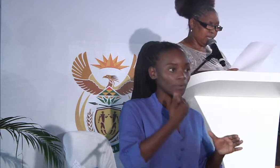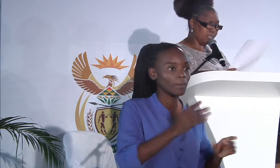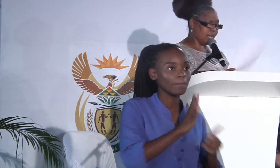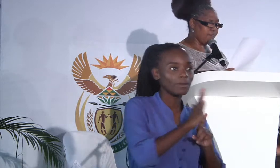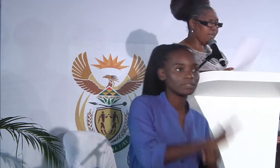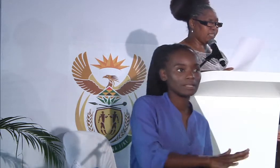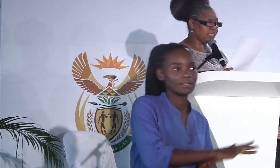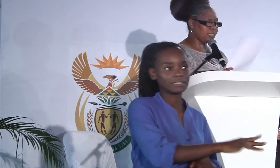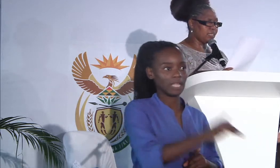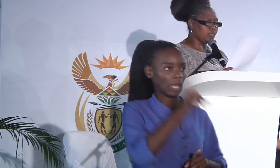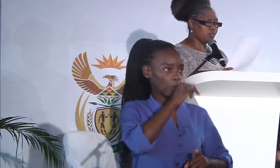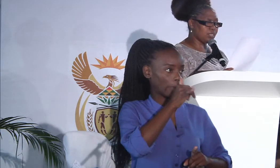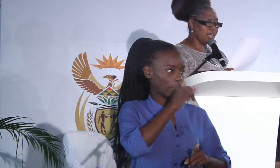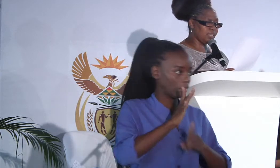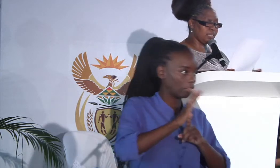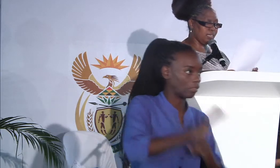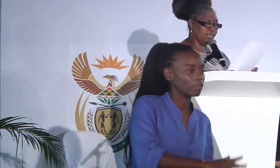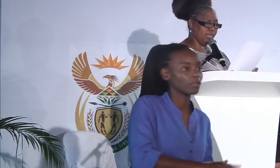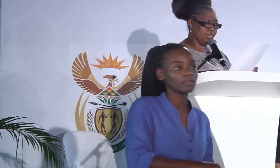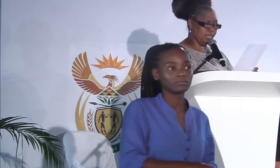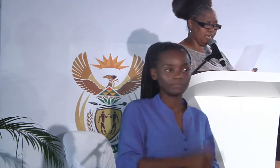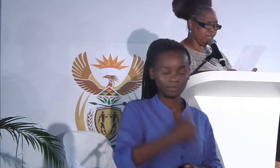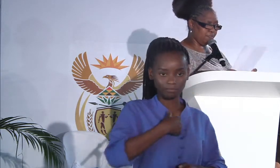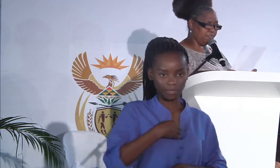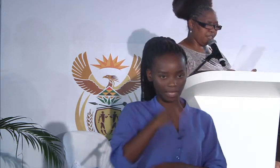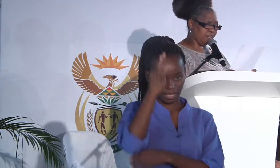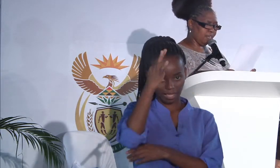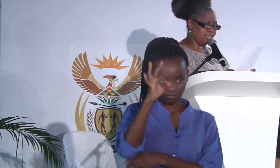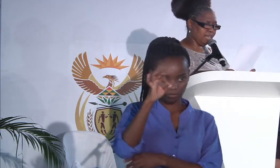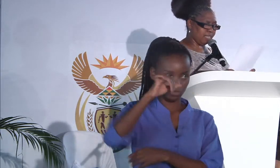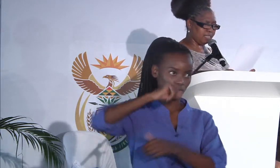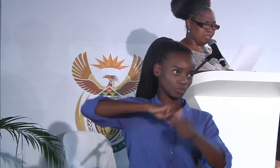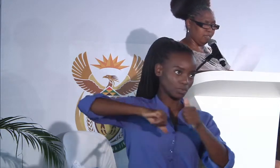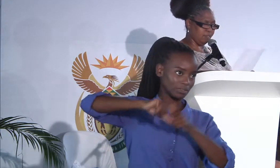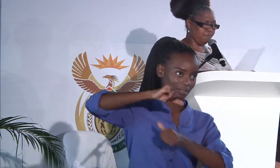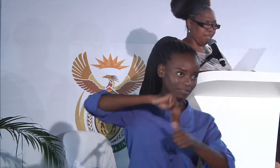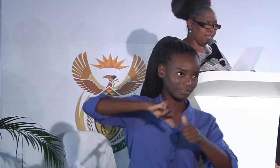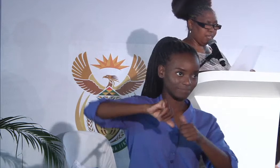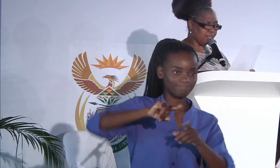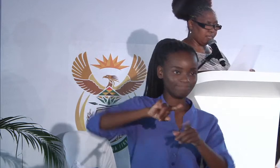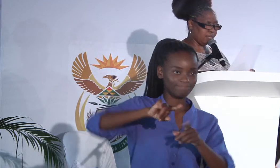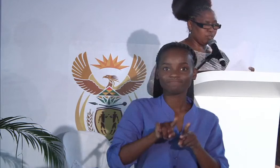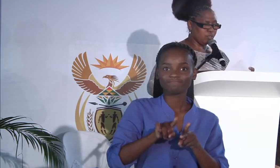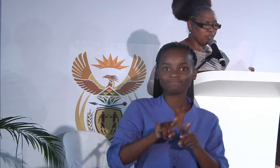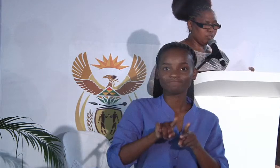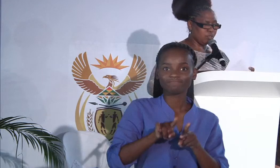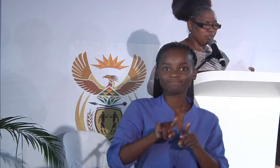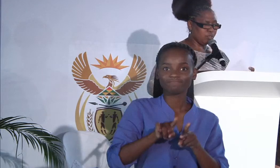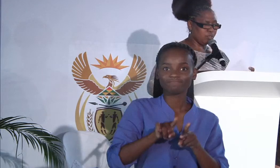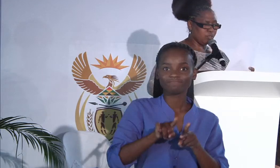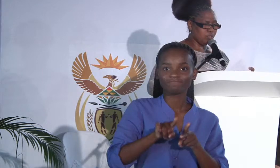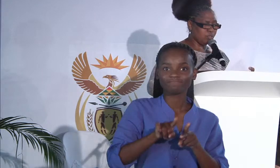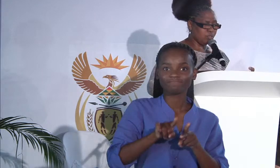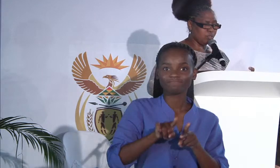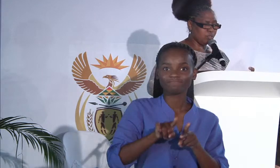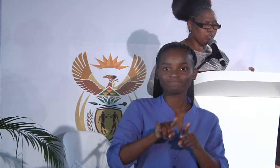As government, society, and leaders fail to even listen.